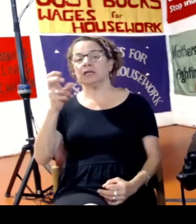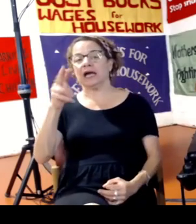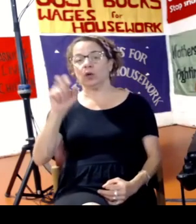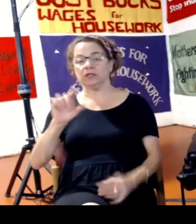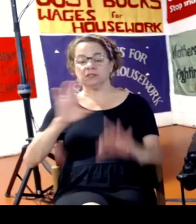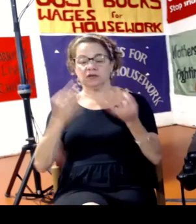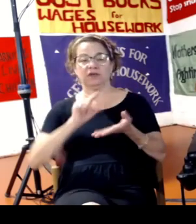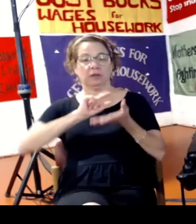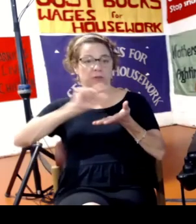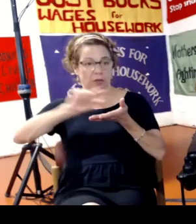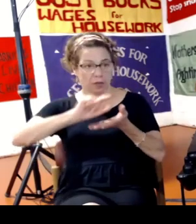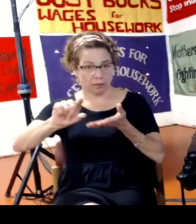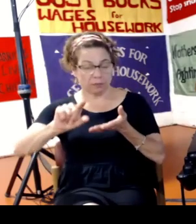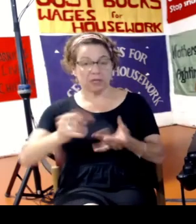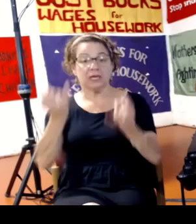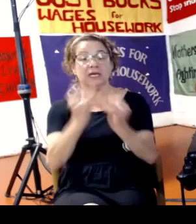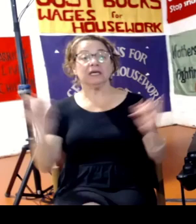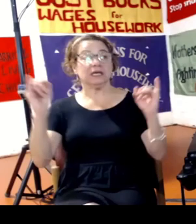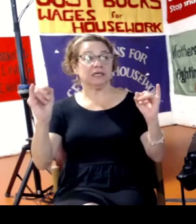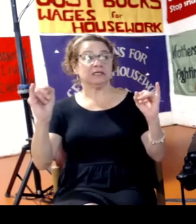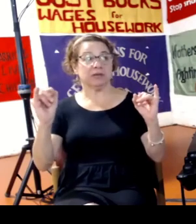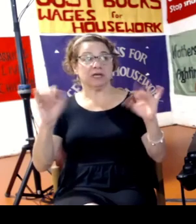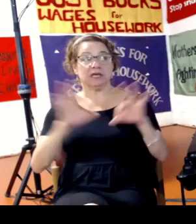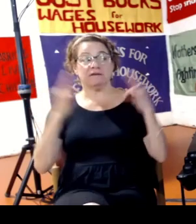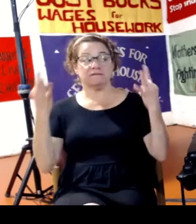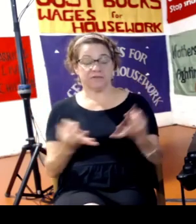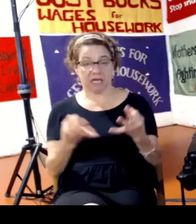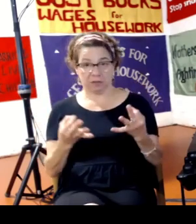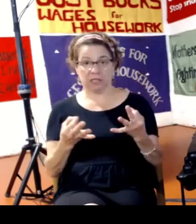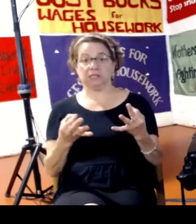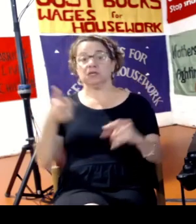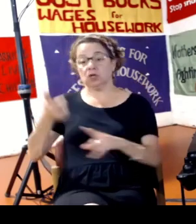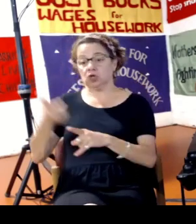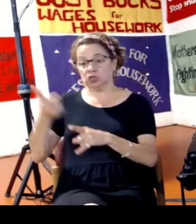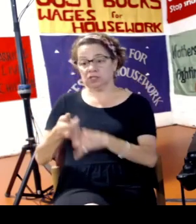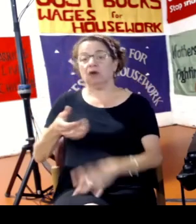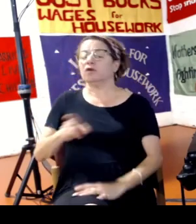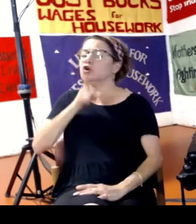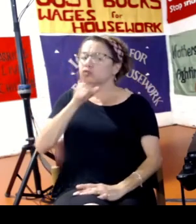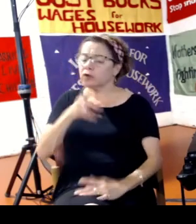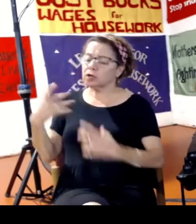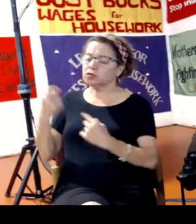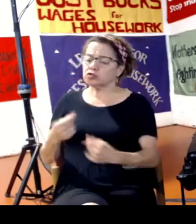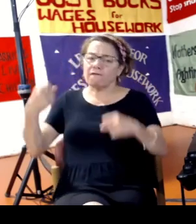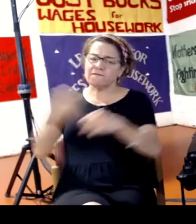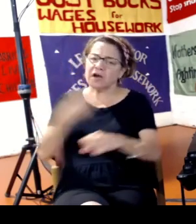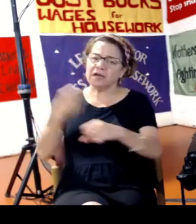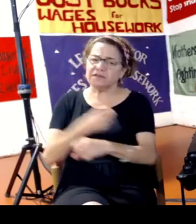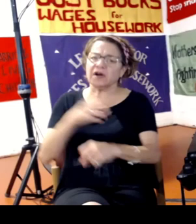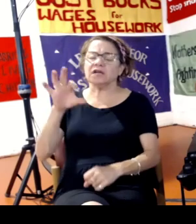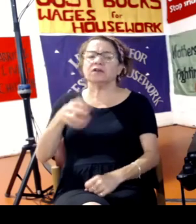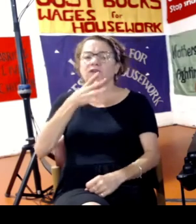an independent feminist MP, and she was a true feminist in the sense that she